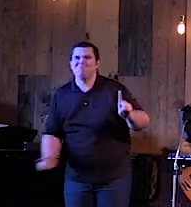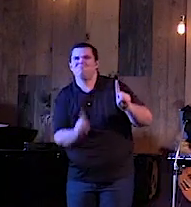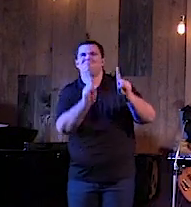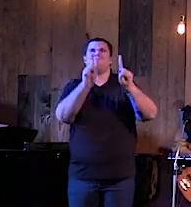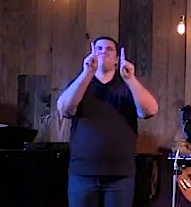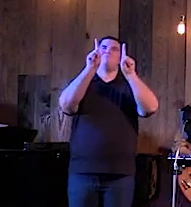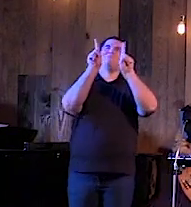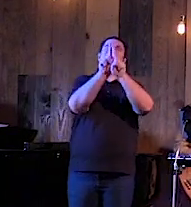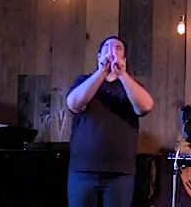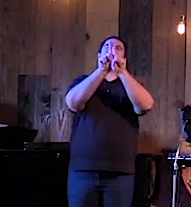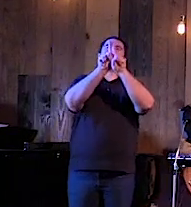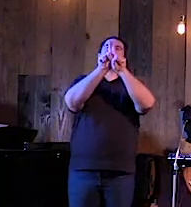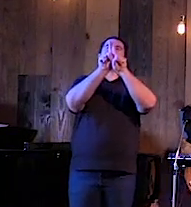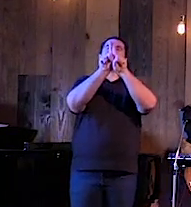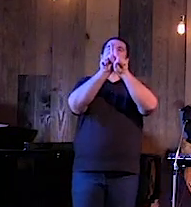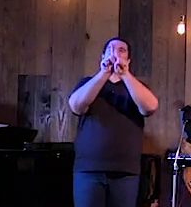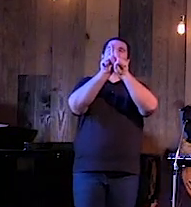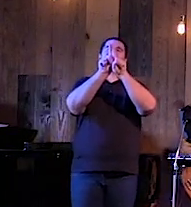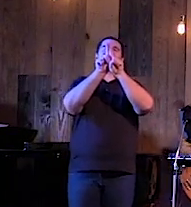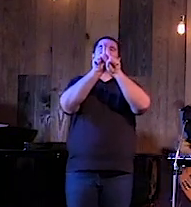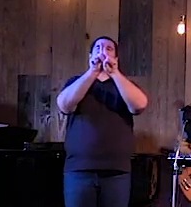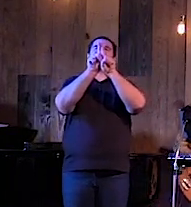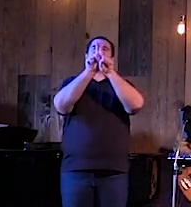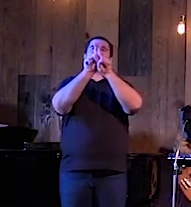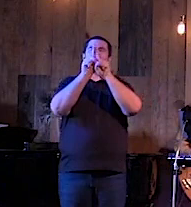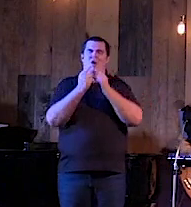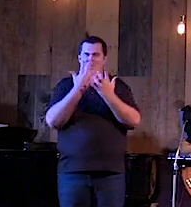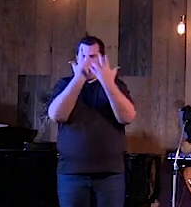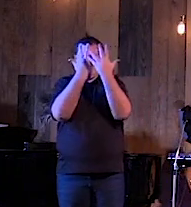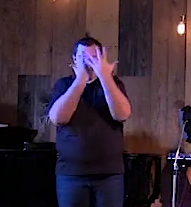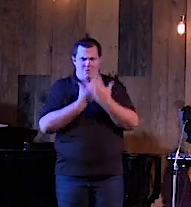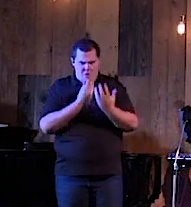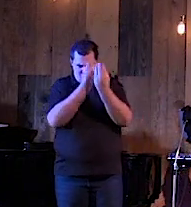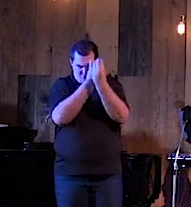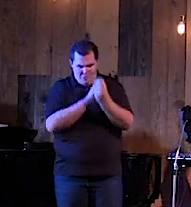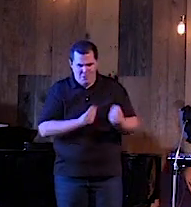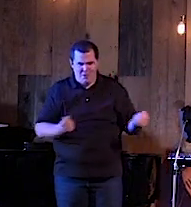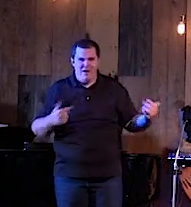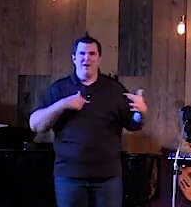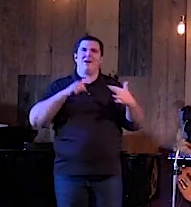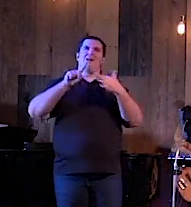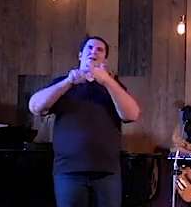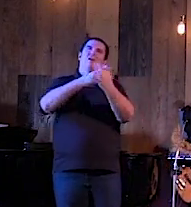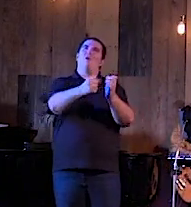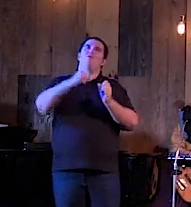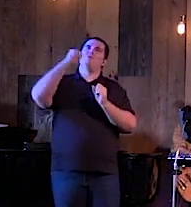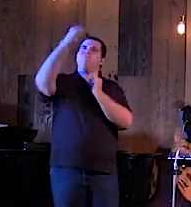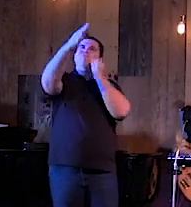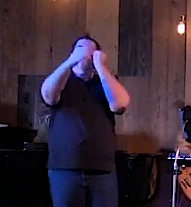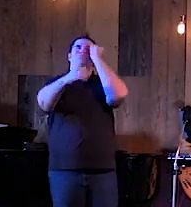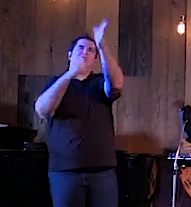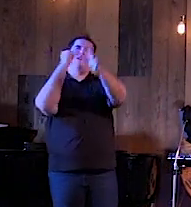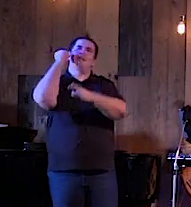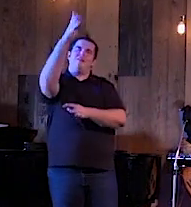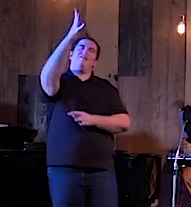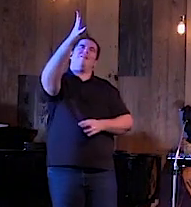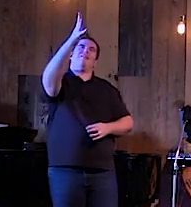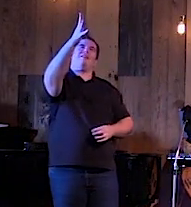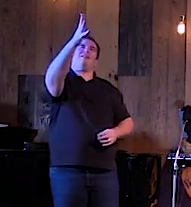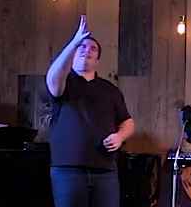was given a name. My mourning grew quiet and my feet rose